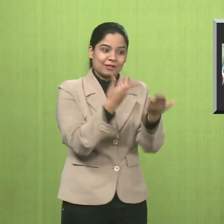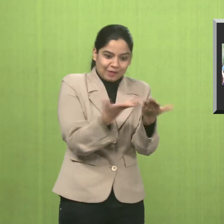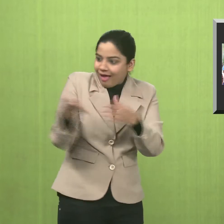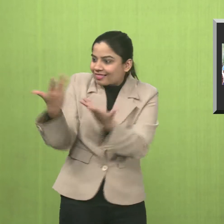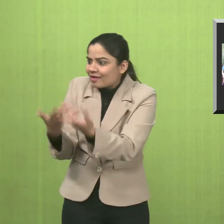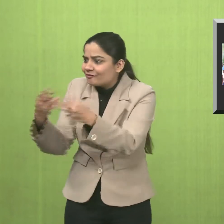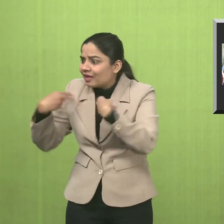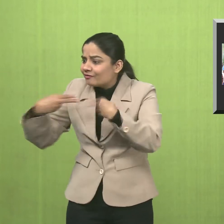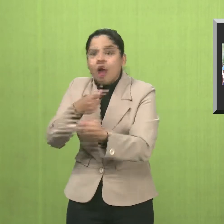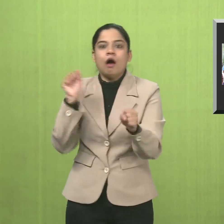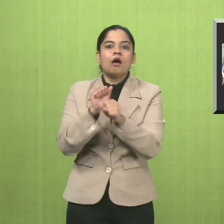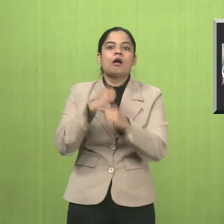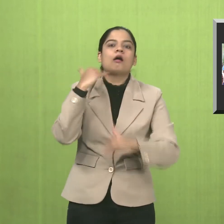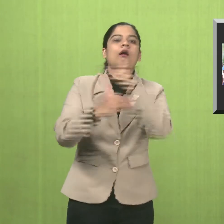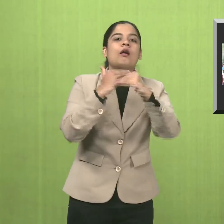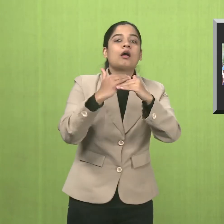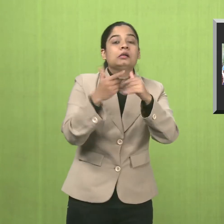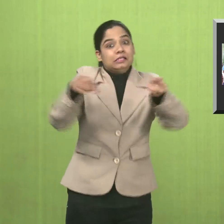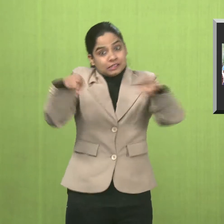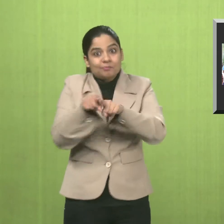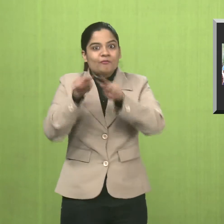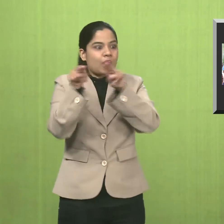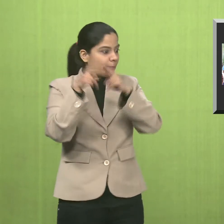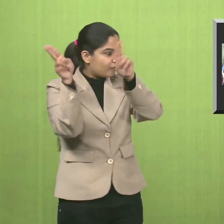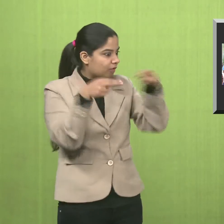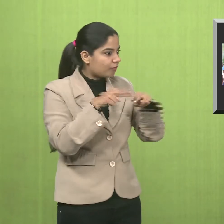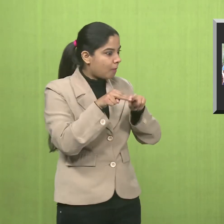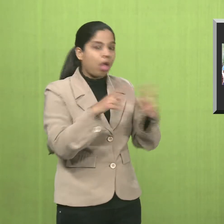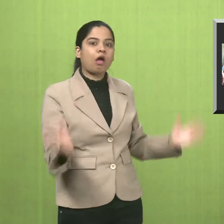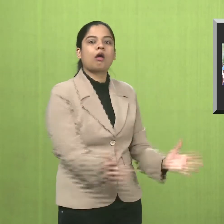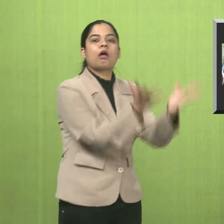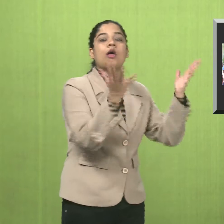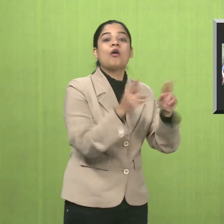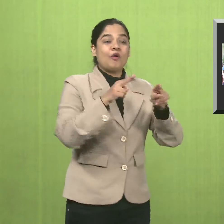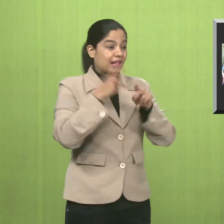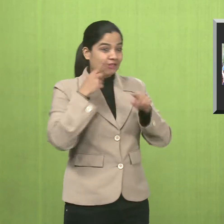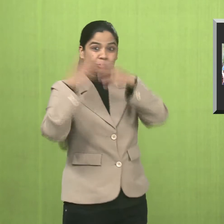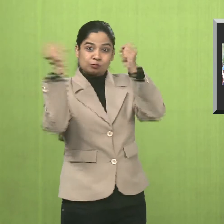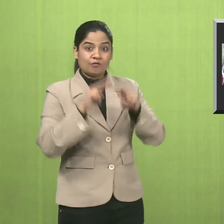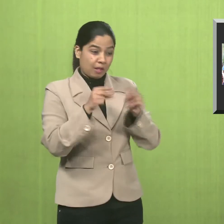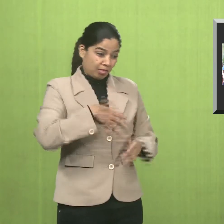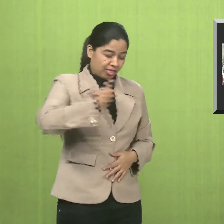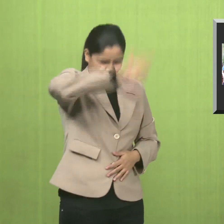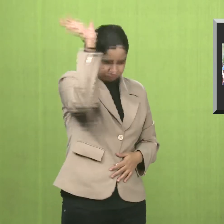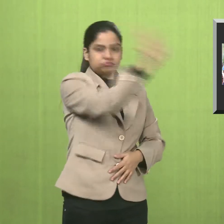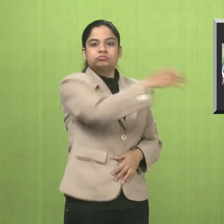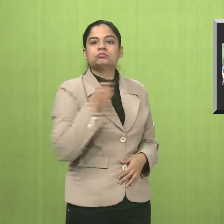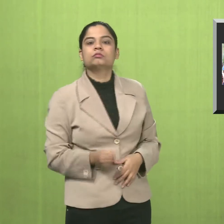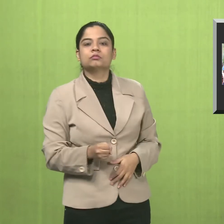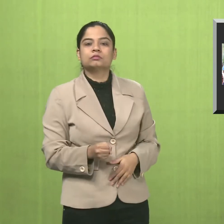them with stationery. So all these incentives can really encourage them to go to school. The parents will also feel that, they don't have to spend